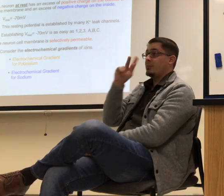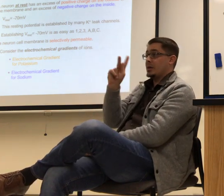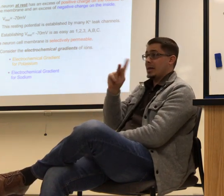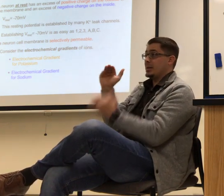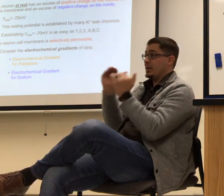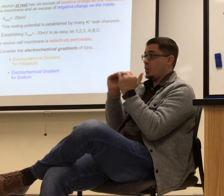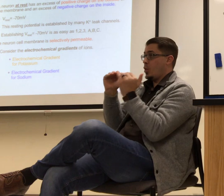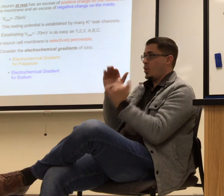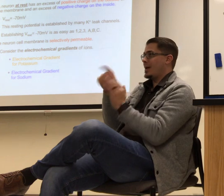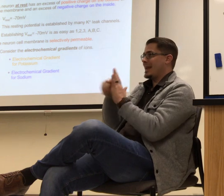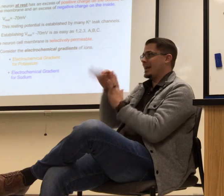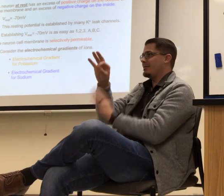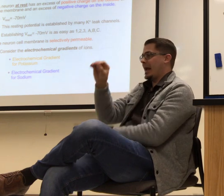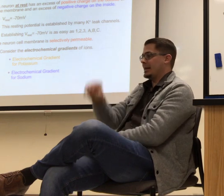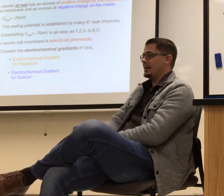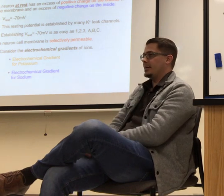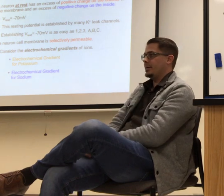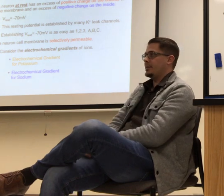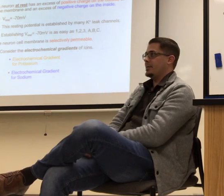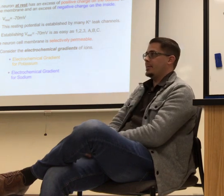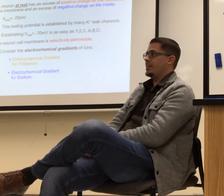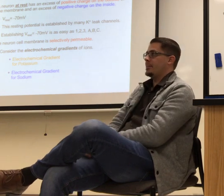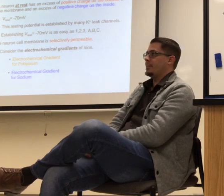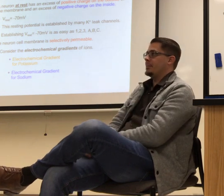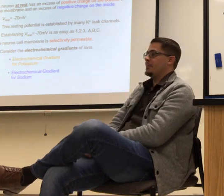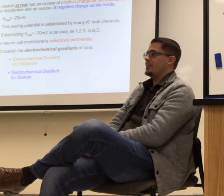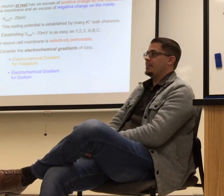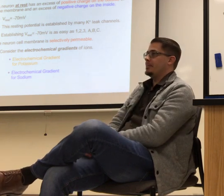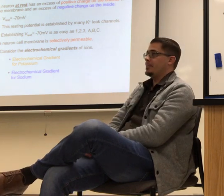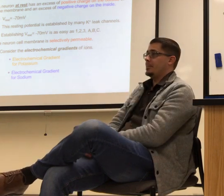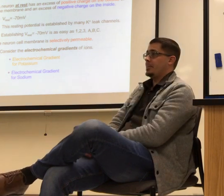Now before I erase this, are there any questions on this little paragraph here?